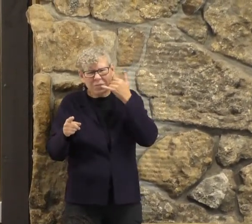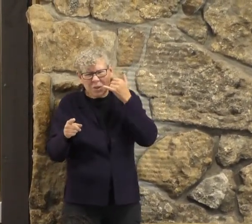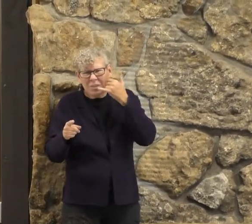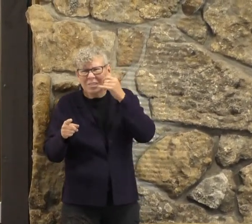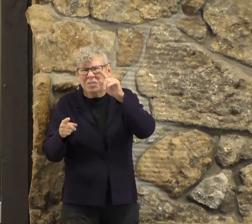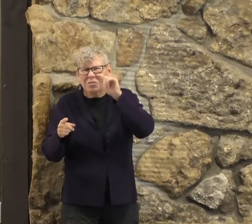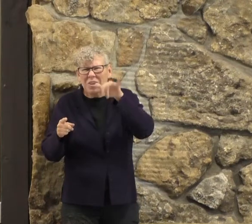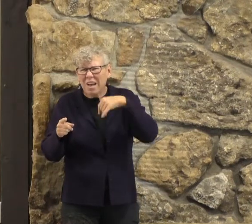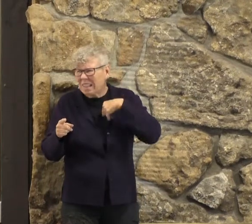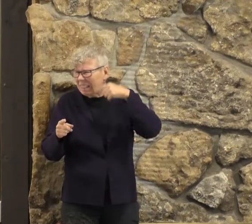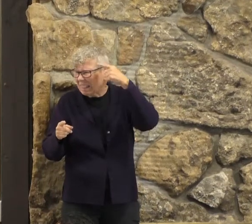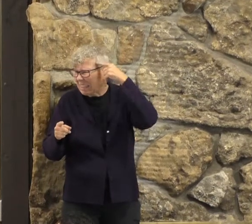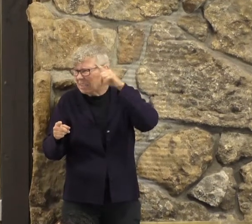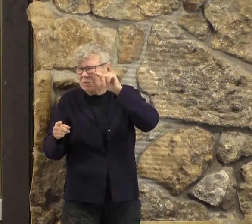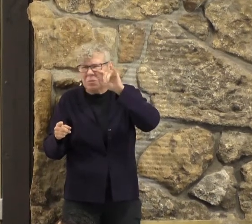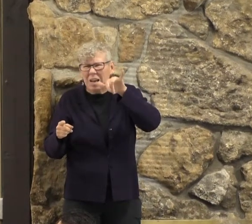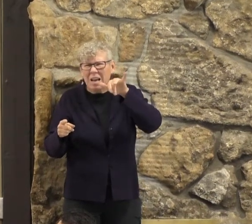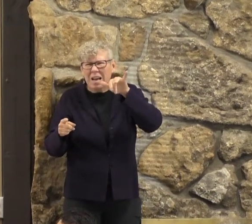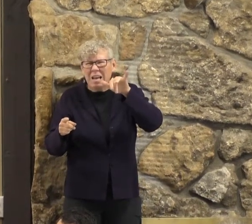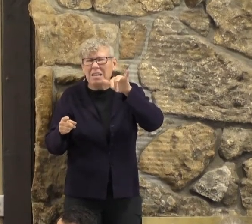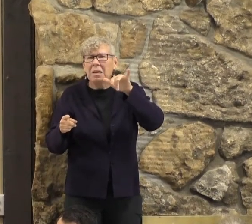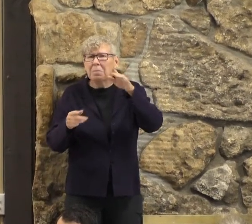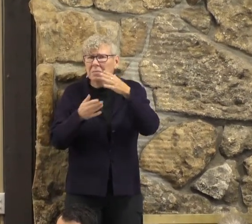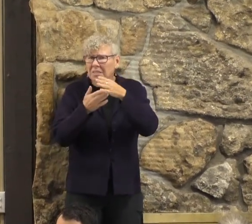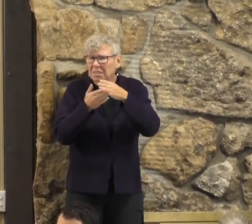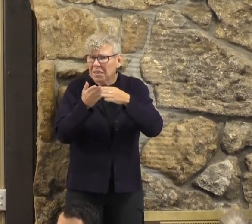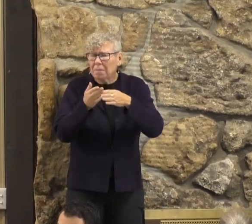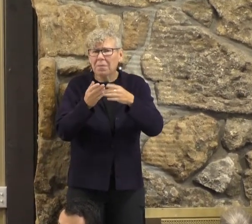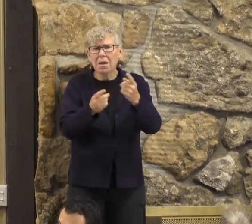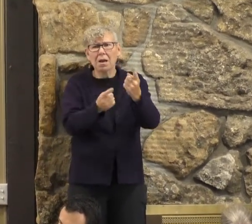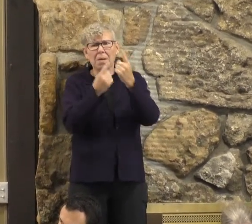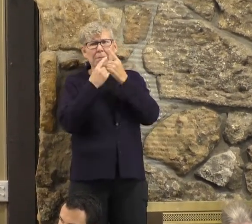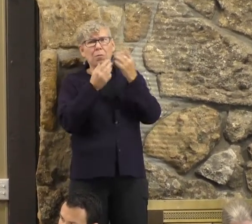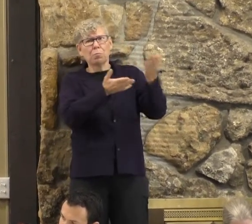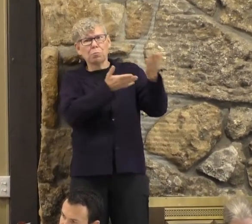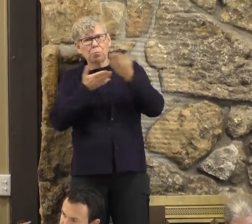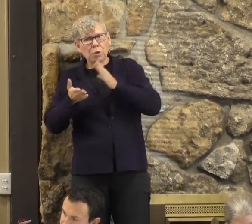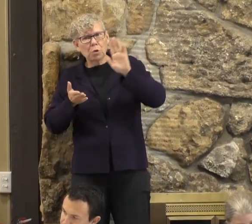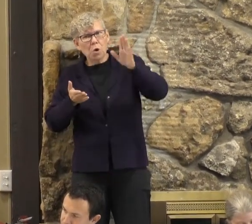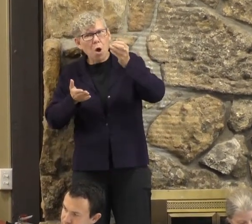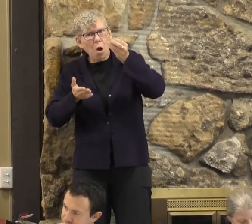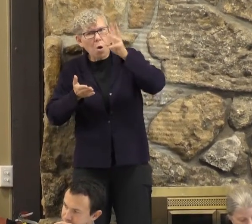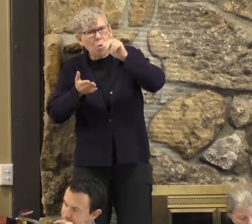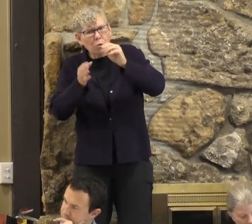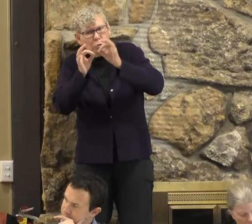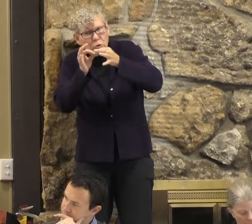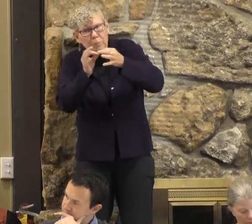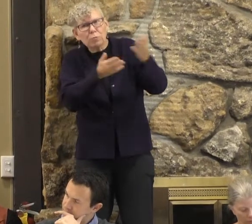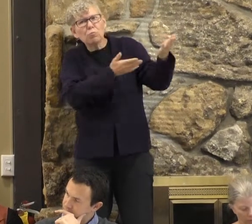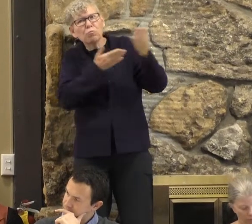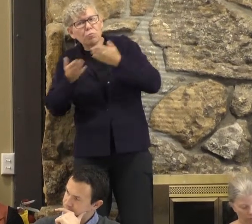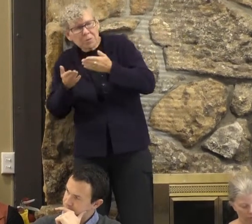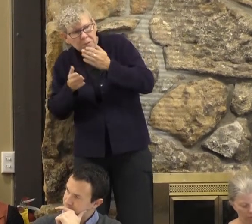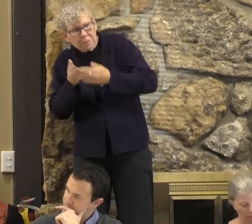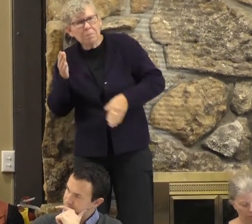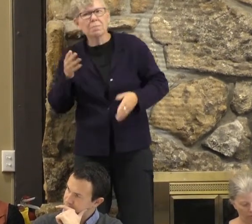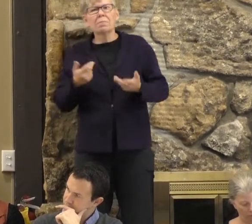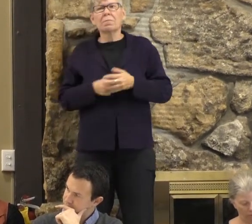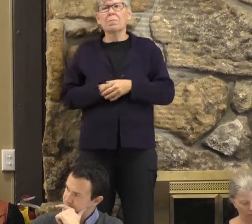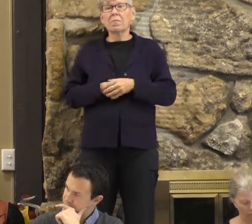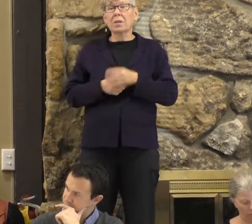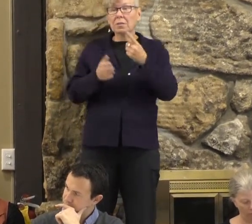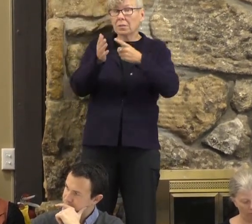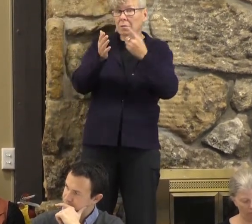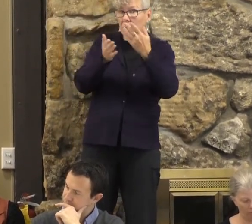We've had folks who come in with their own interpreters. We've had folks who've come in and have written notes back